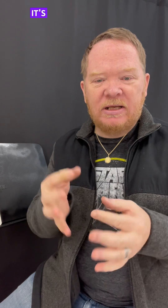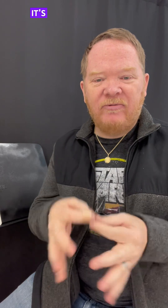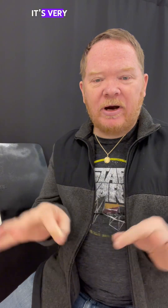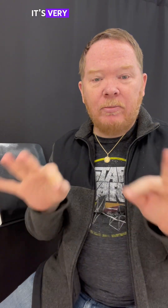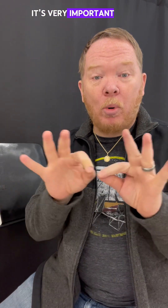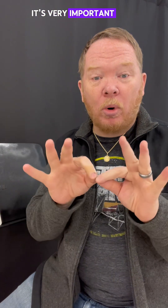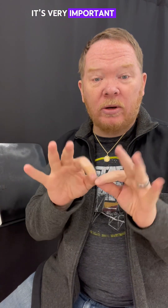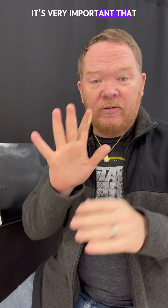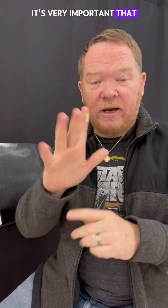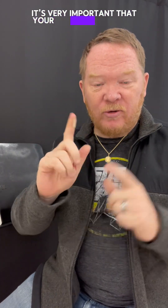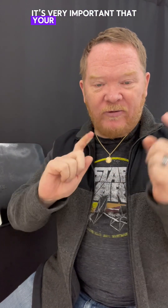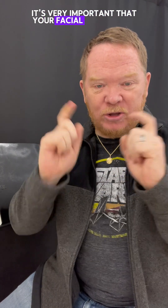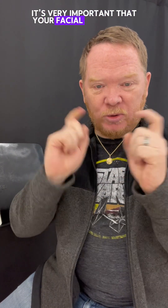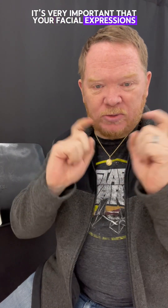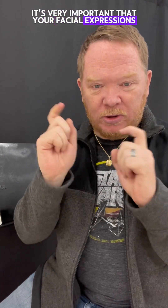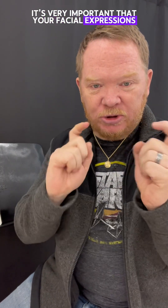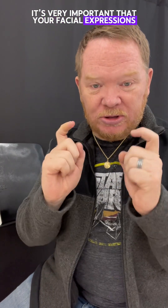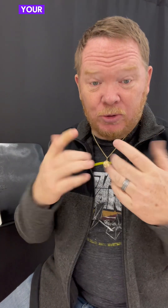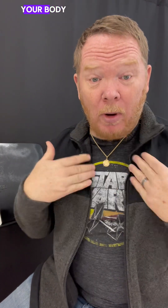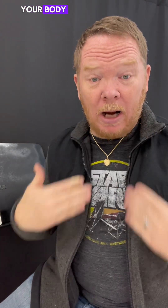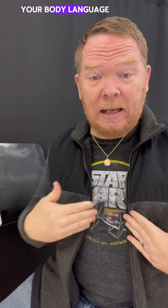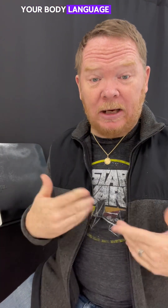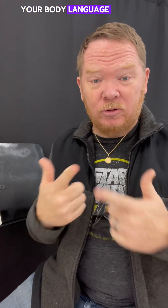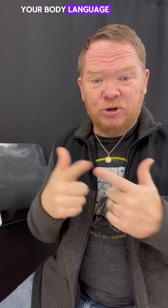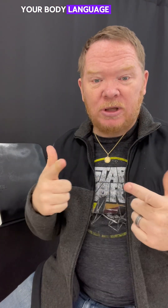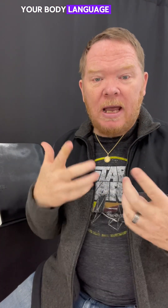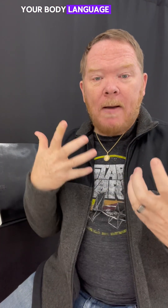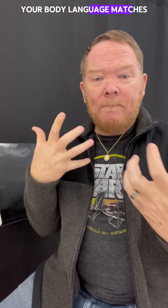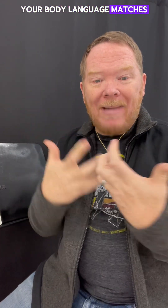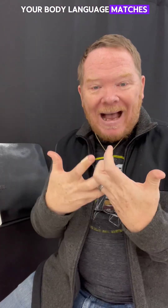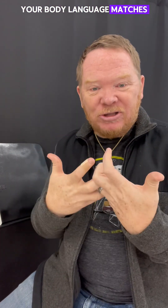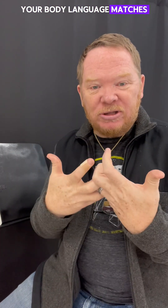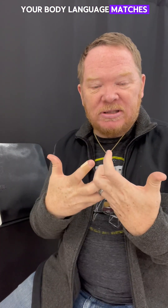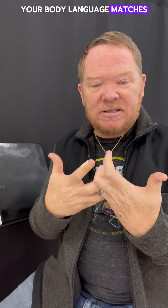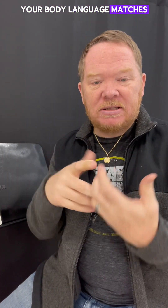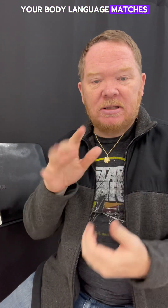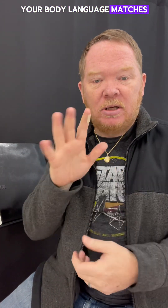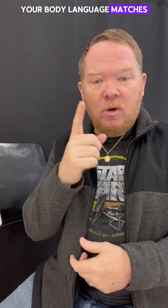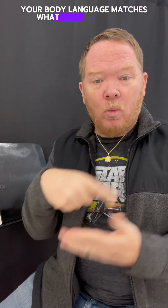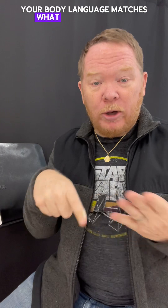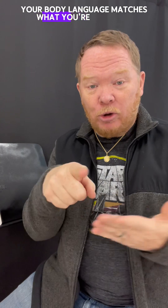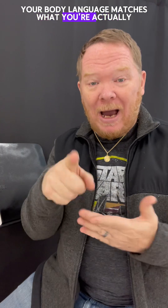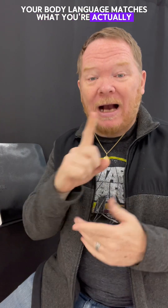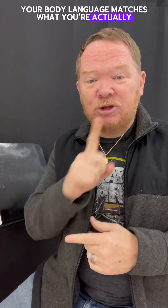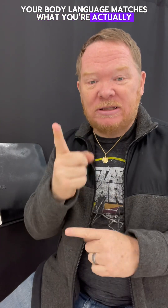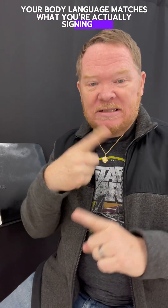very important that your facial expressions, your body language, matches what you're actually signing.